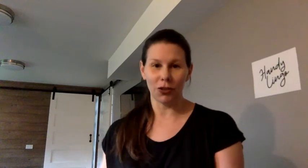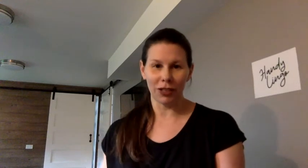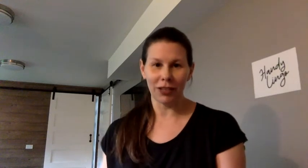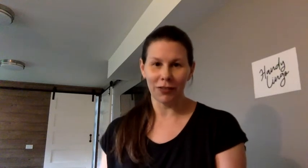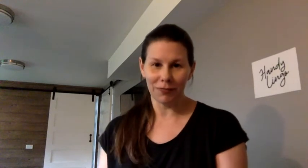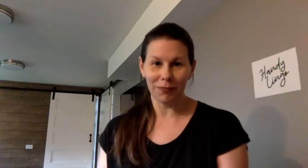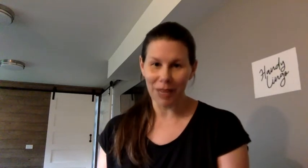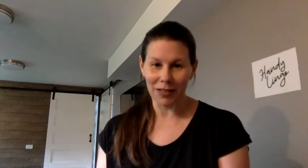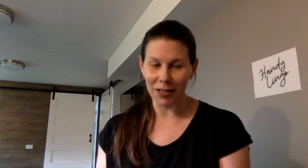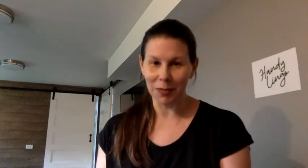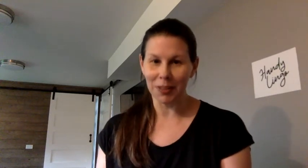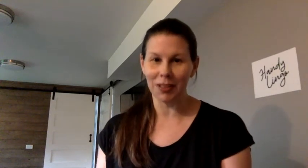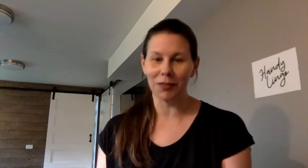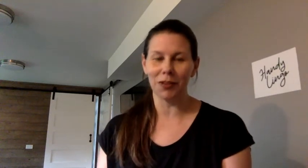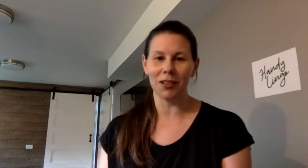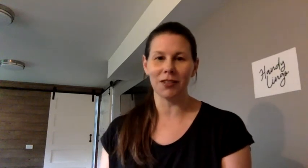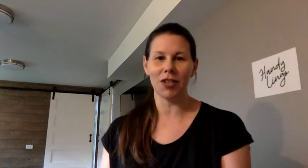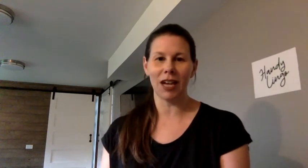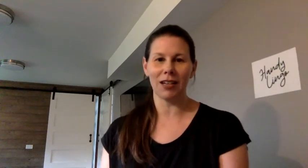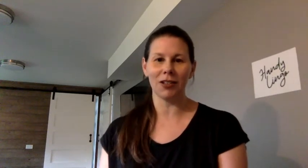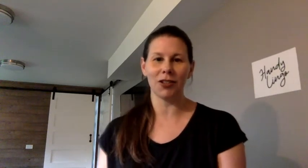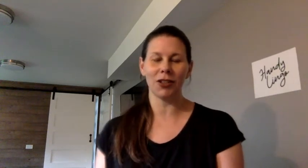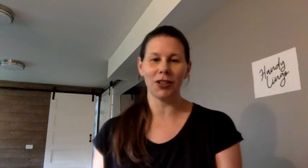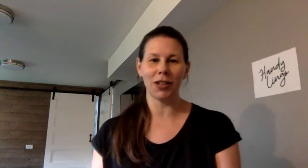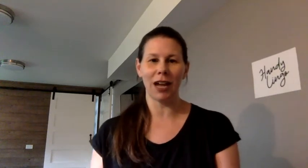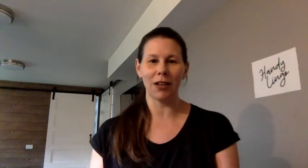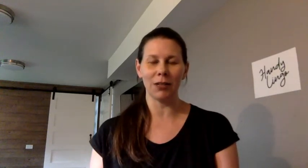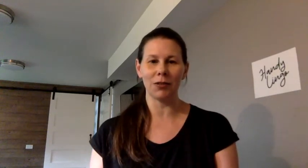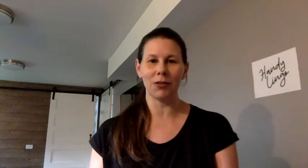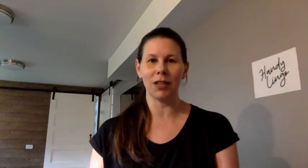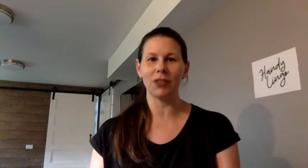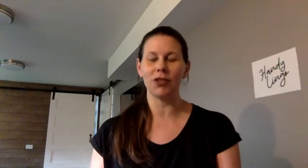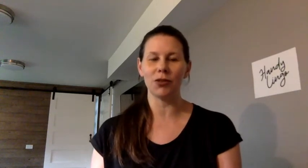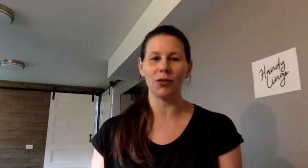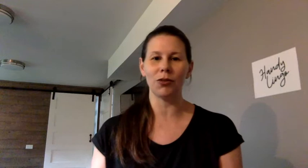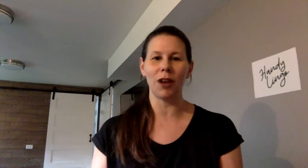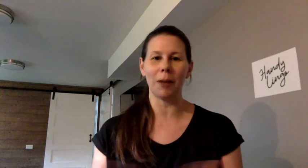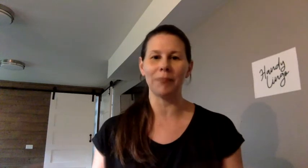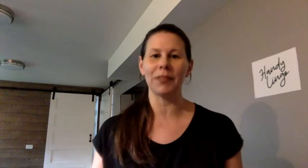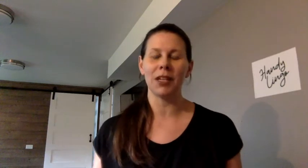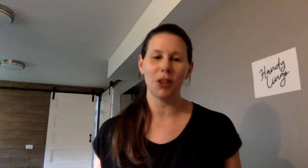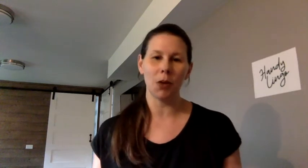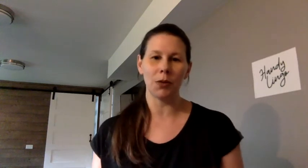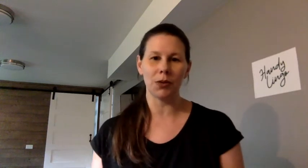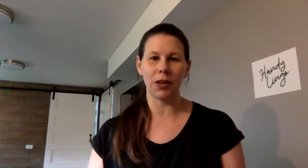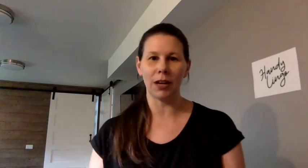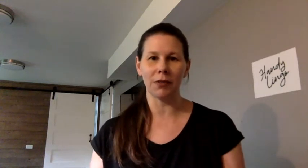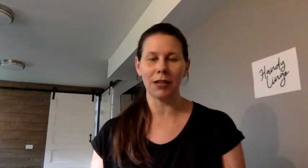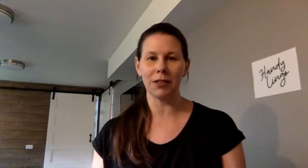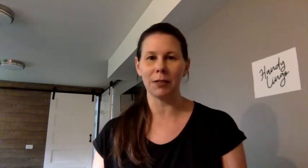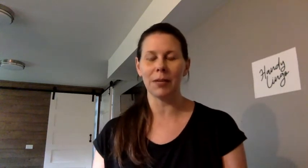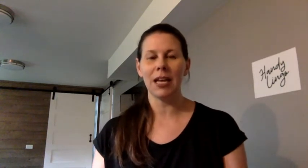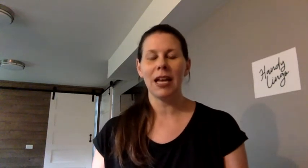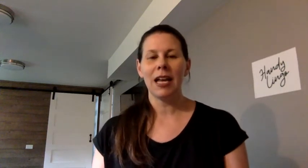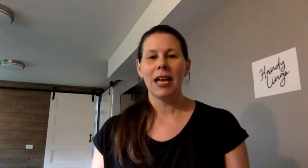early accessibility for this child to learn how he was going to know what was going on around him.